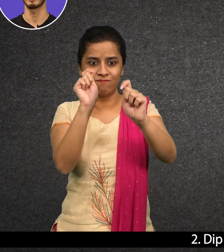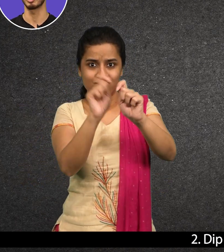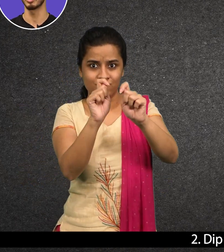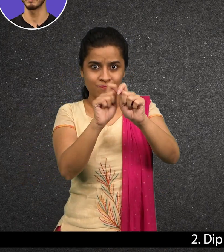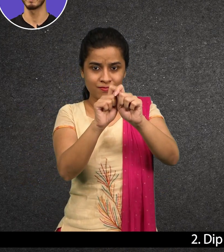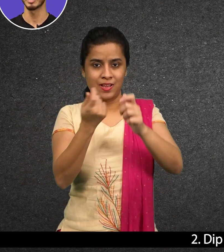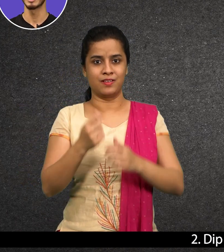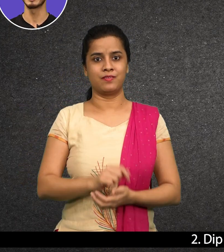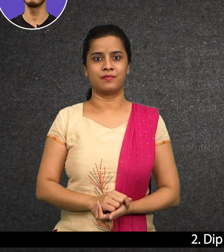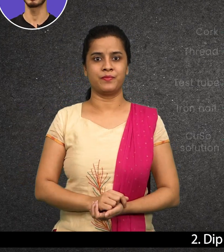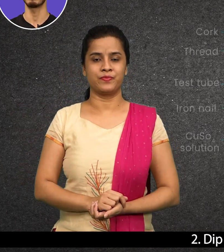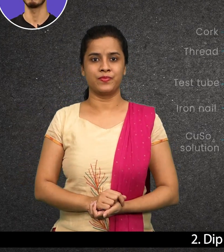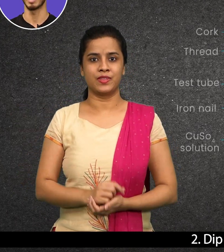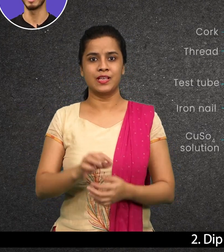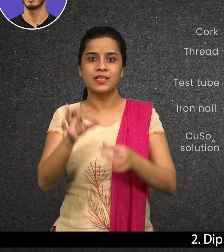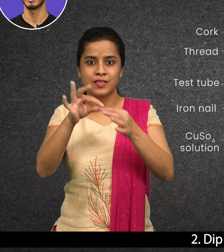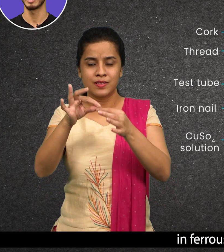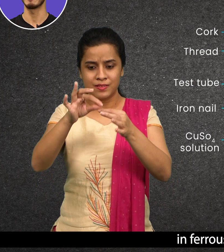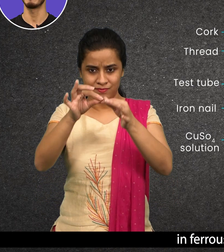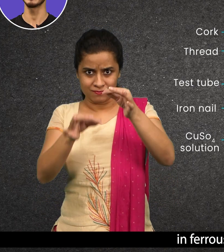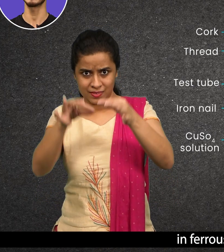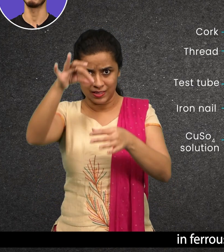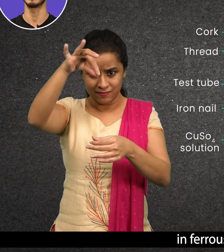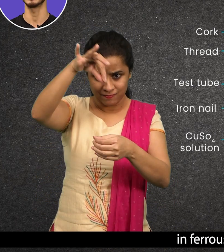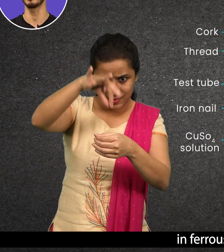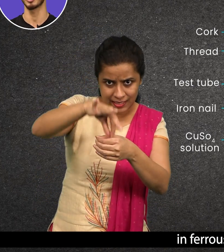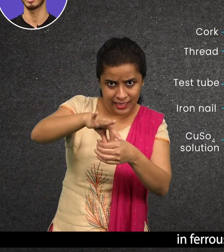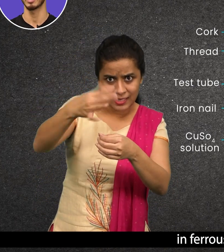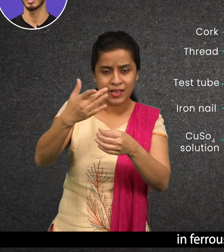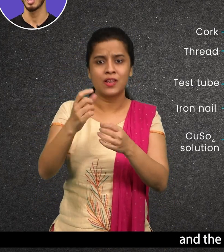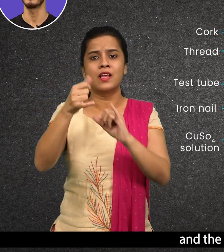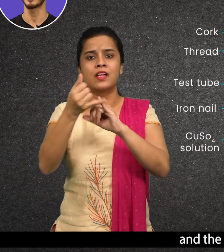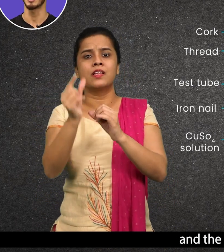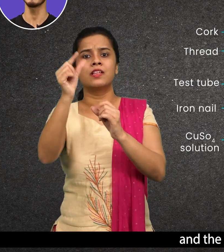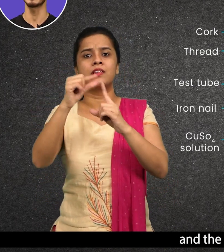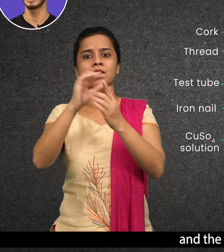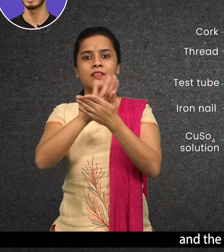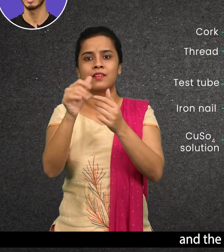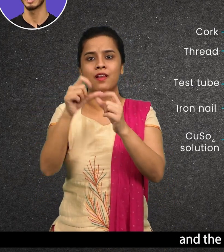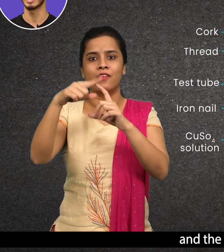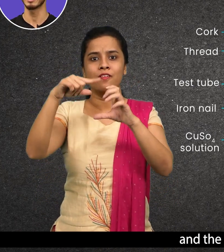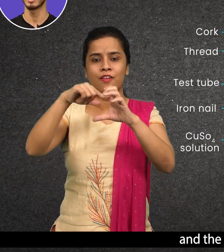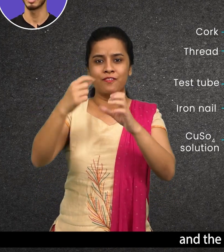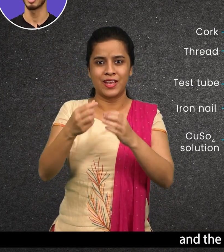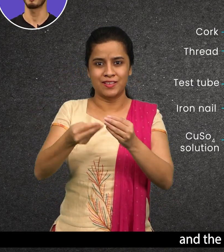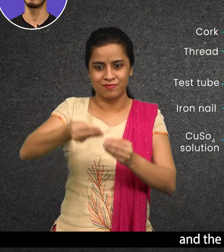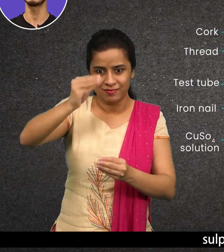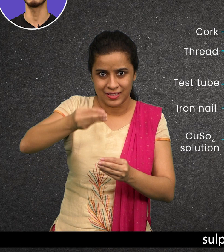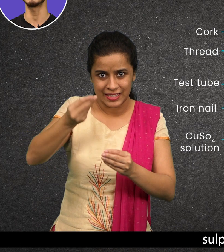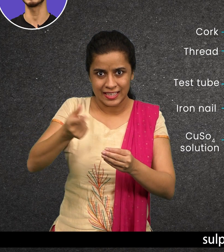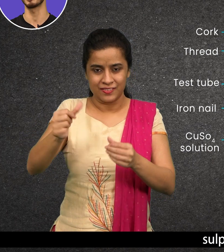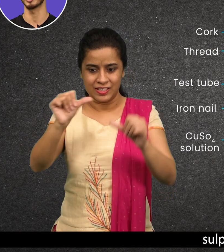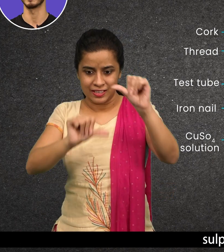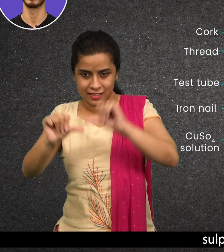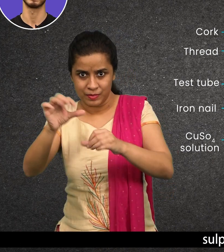Point number 2. Dip the copper wire in ferrous sulfate solution and the iron nail in copper